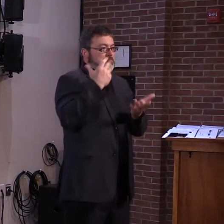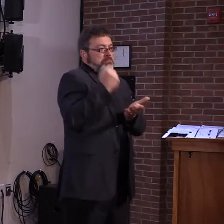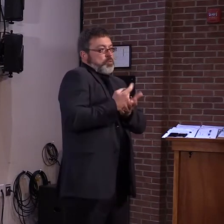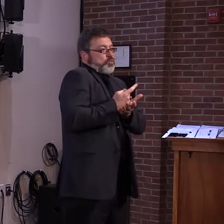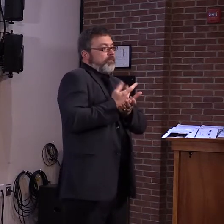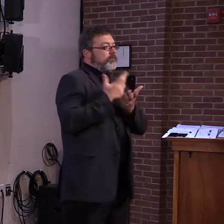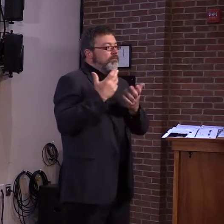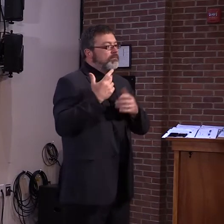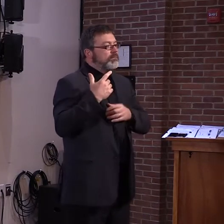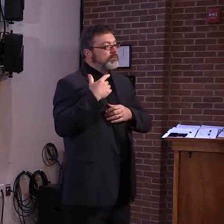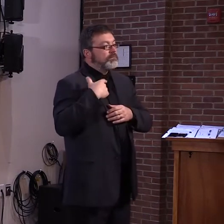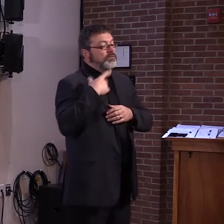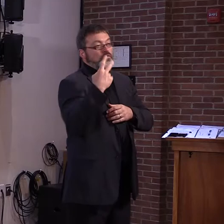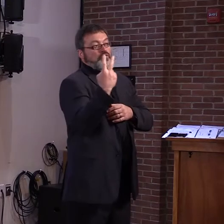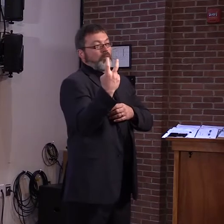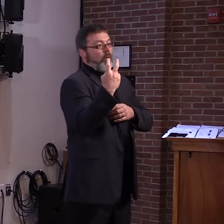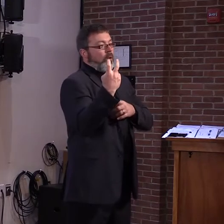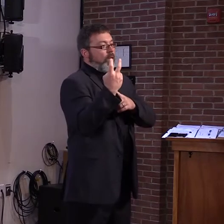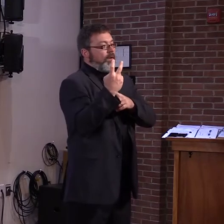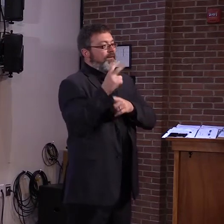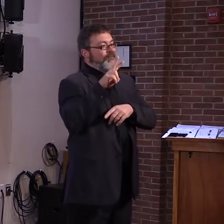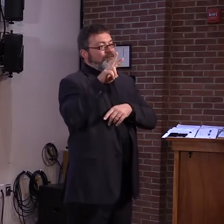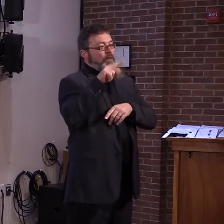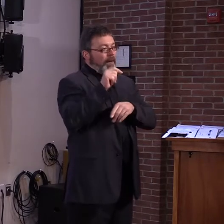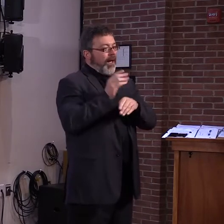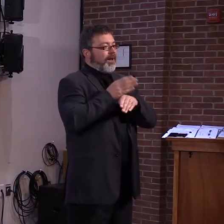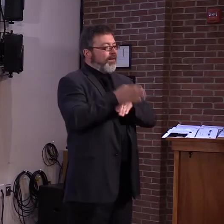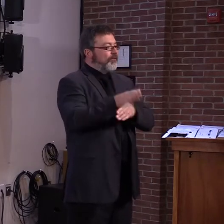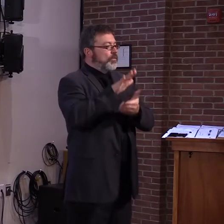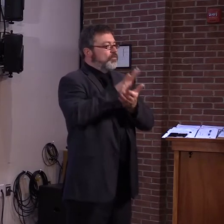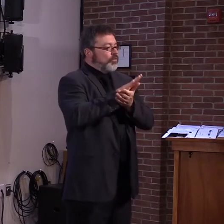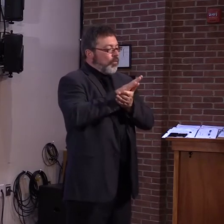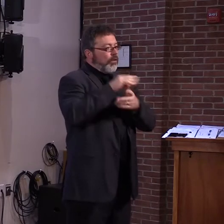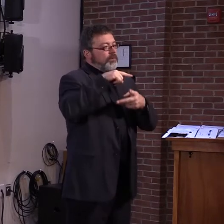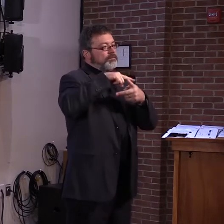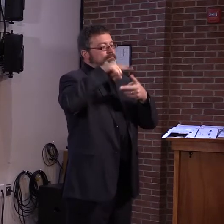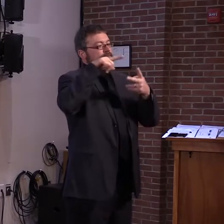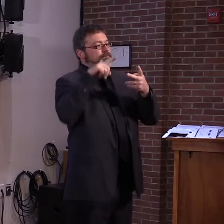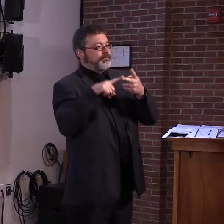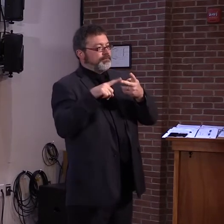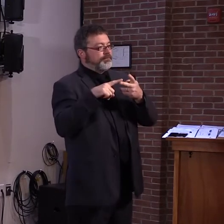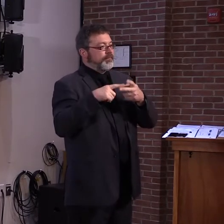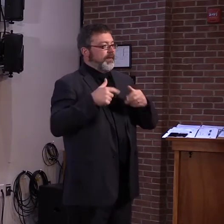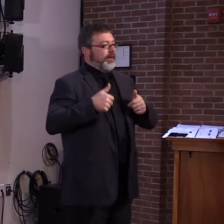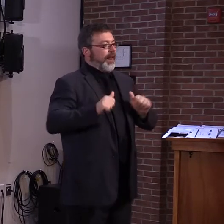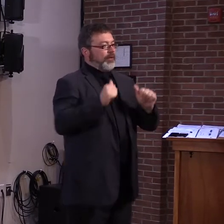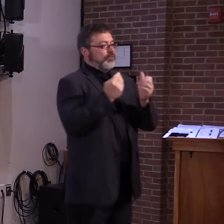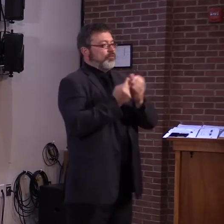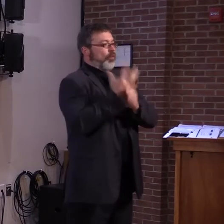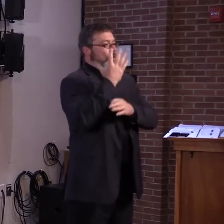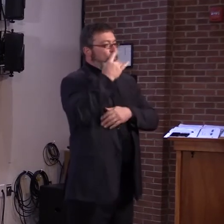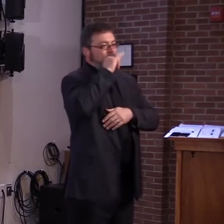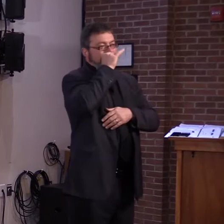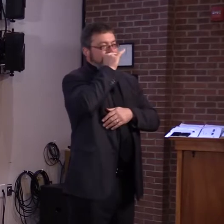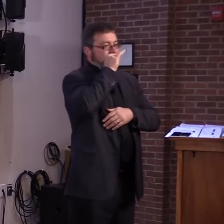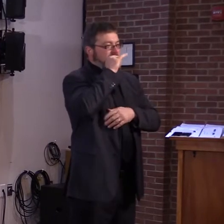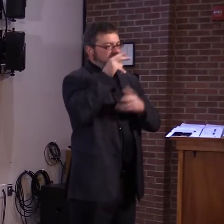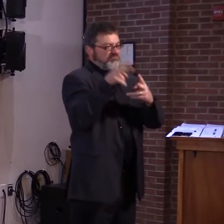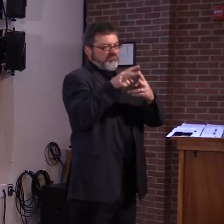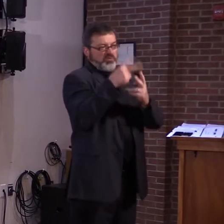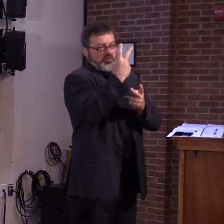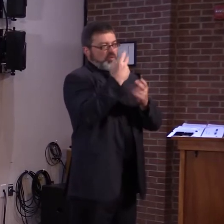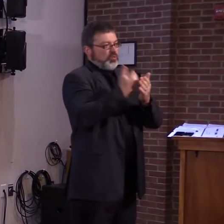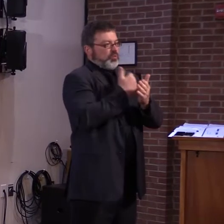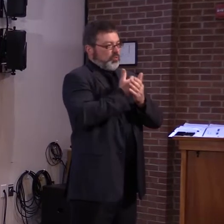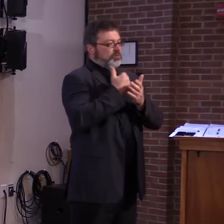Kids are having community conversations across the state to encourage participation in this new system that